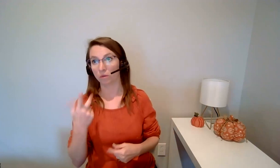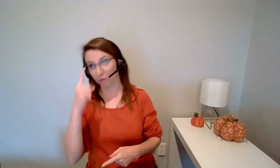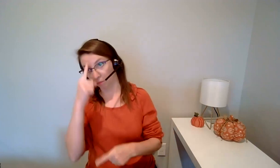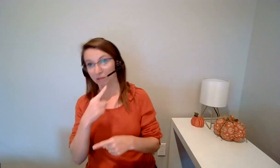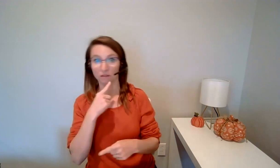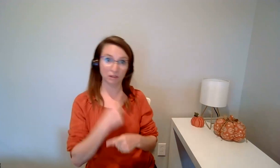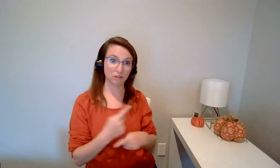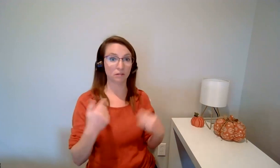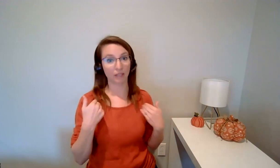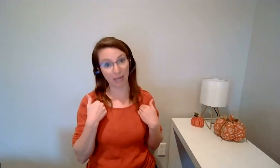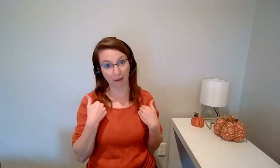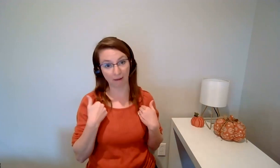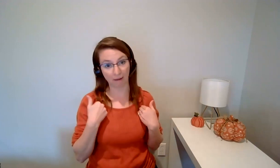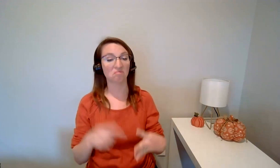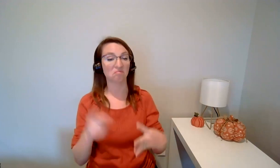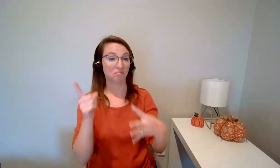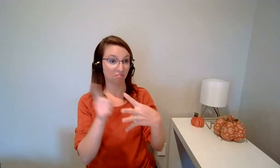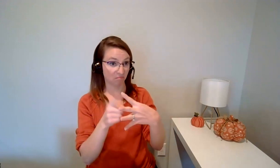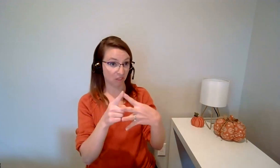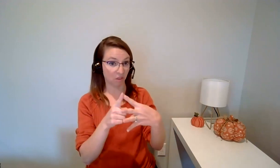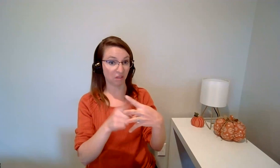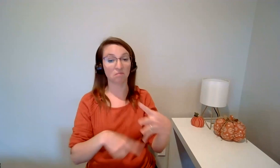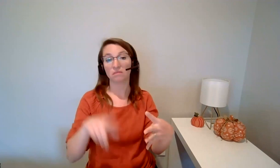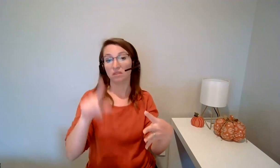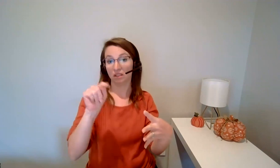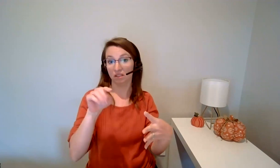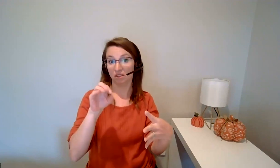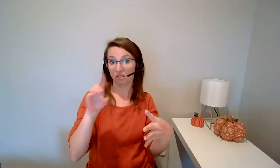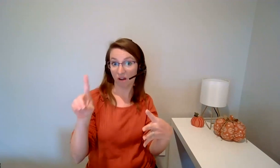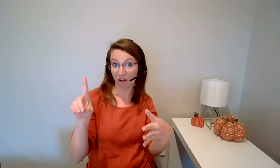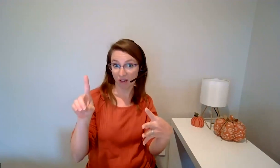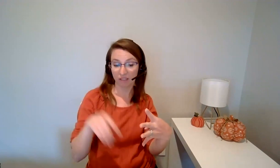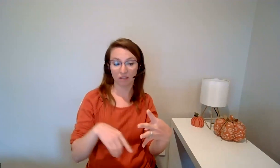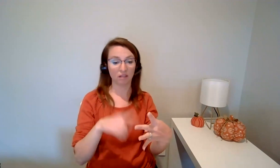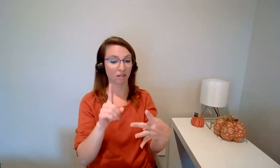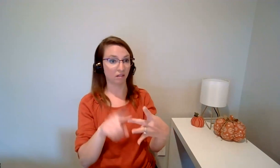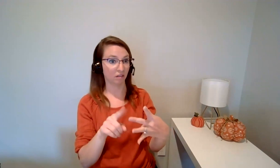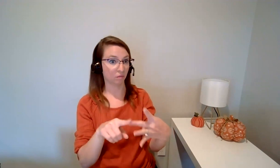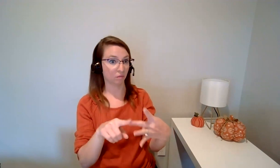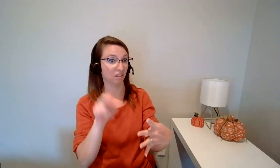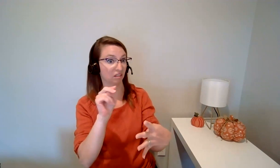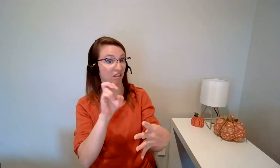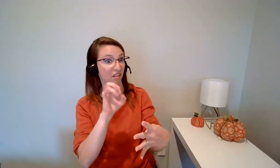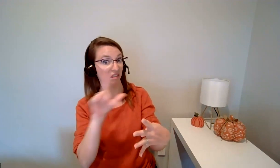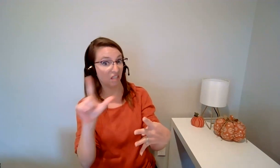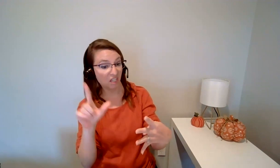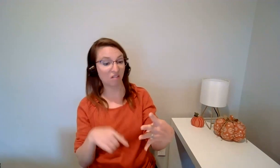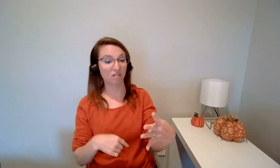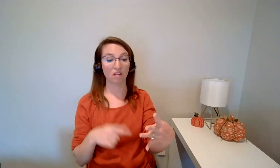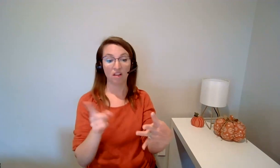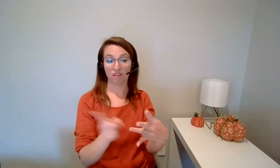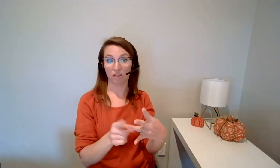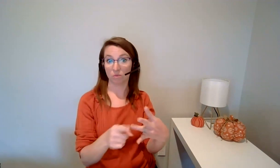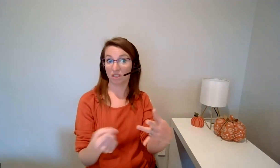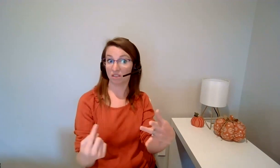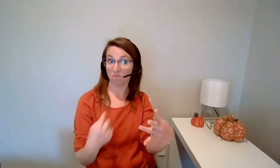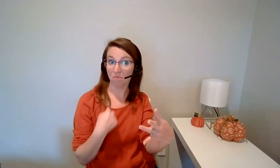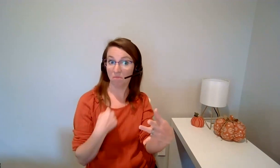3 brothers and sisters have. This one is Todd. This one is Neil. This one,